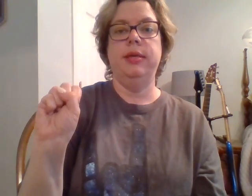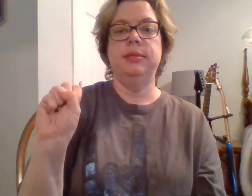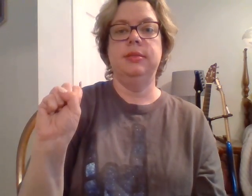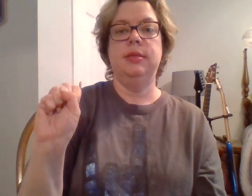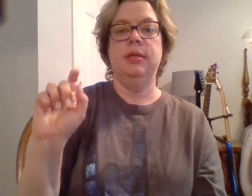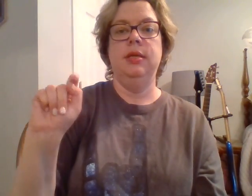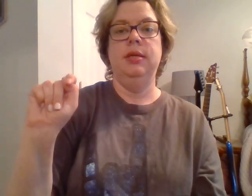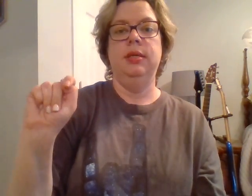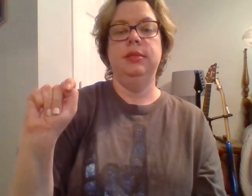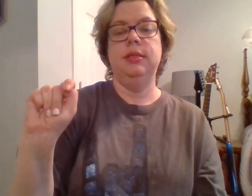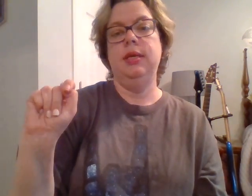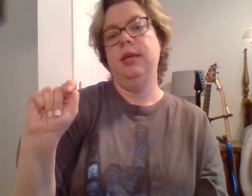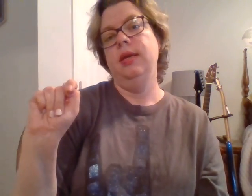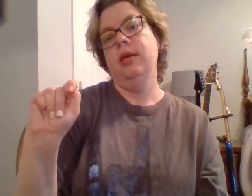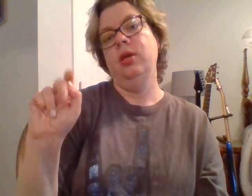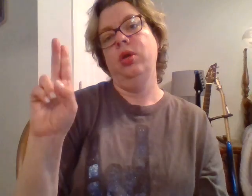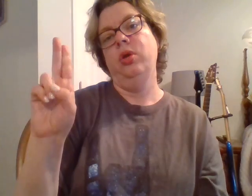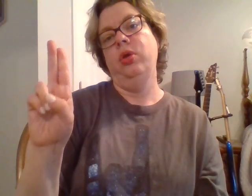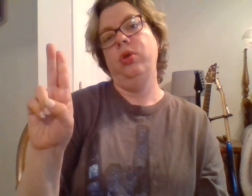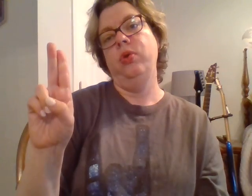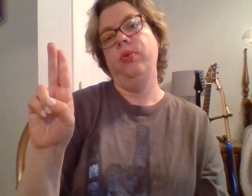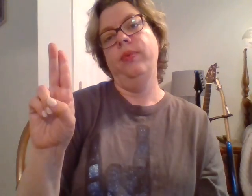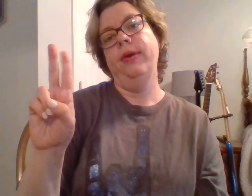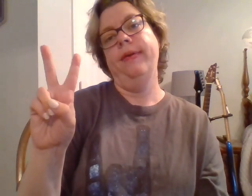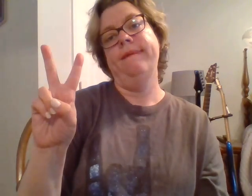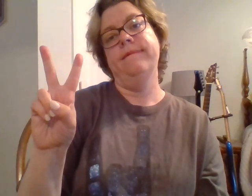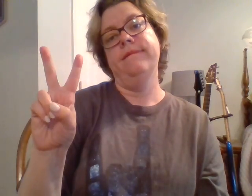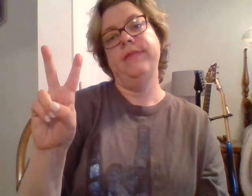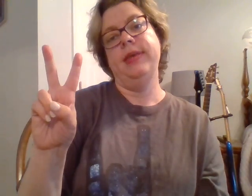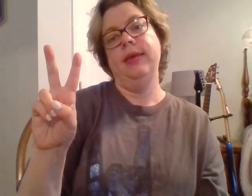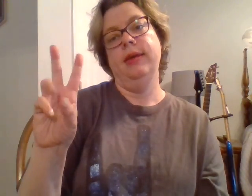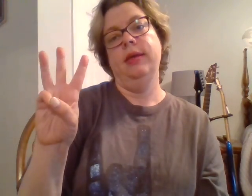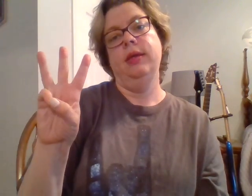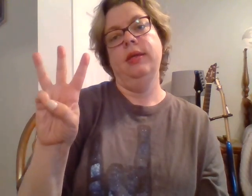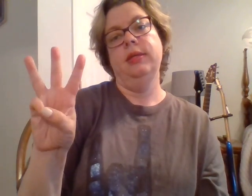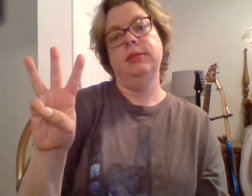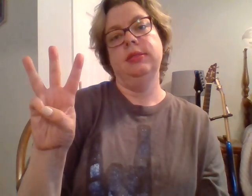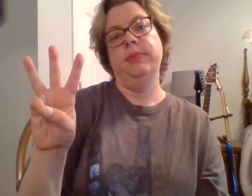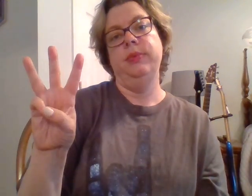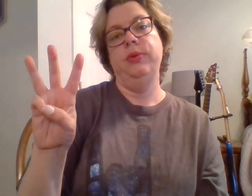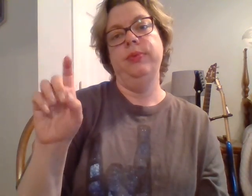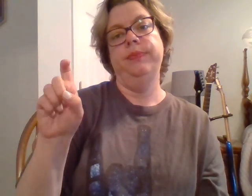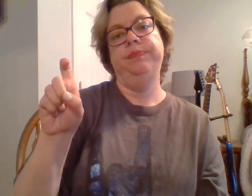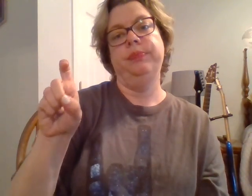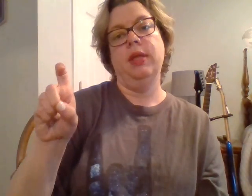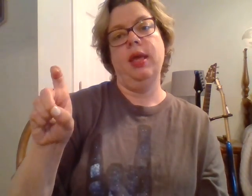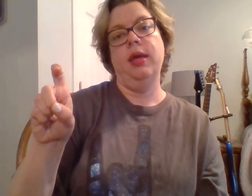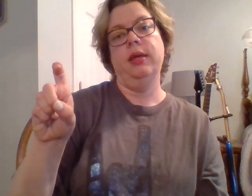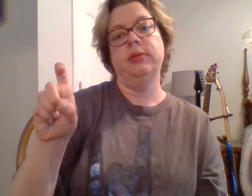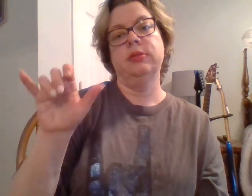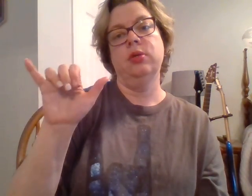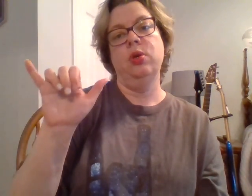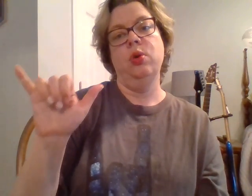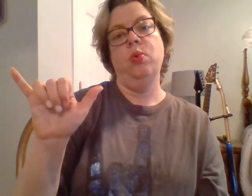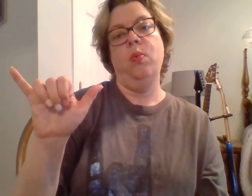S, T, U, V, W, X,